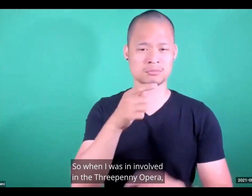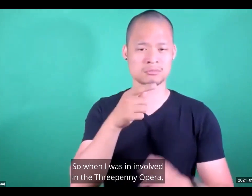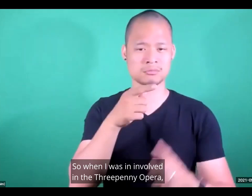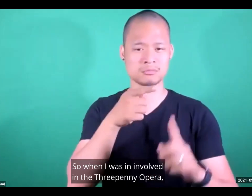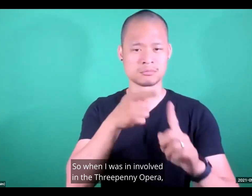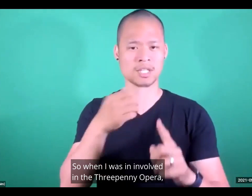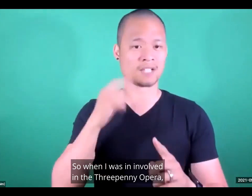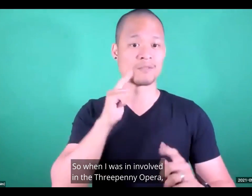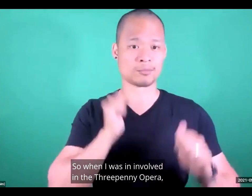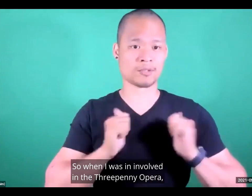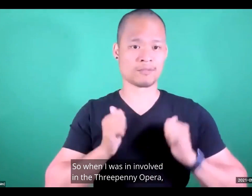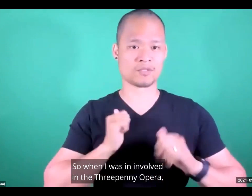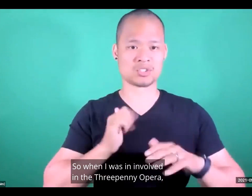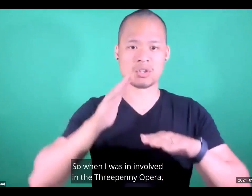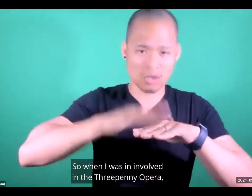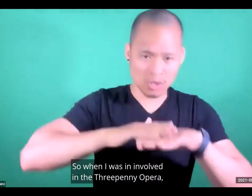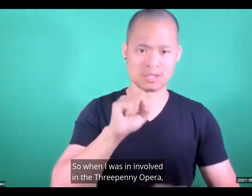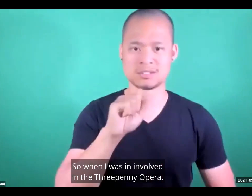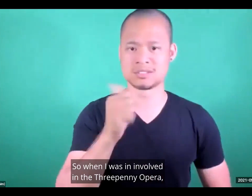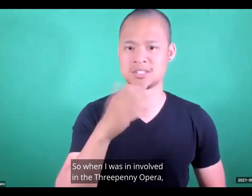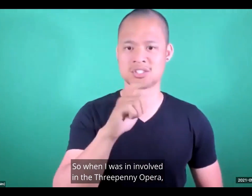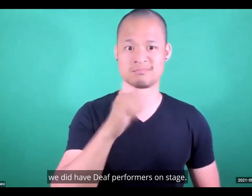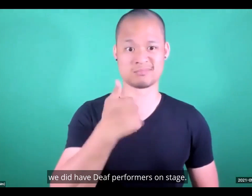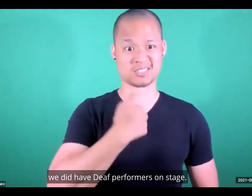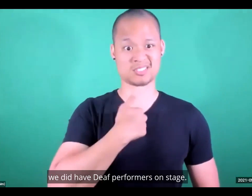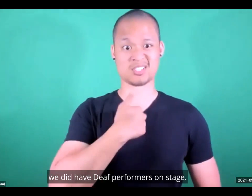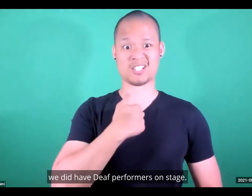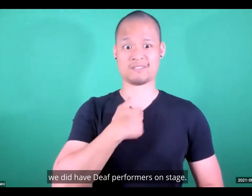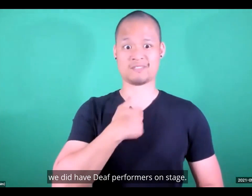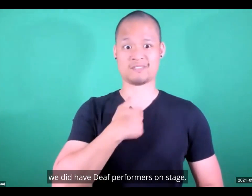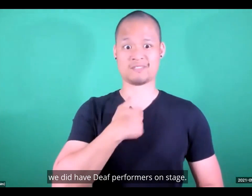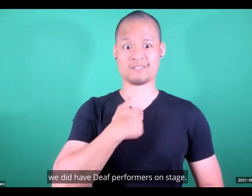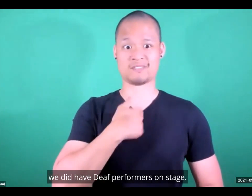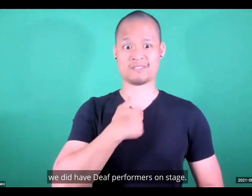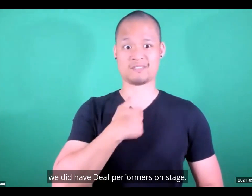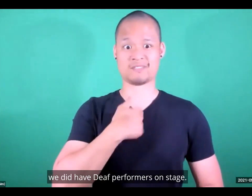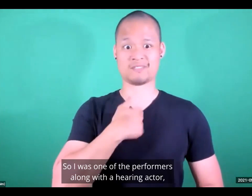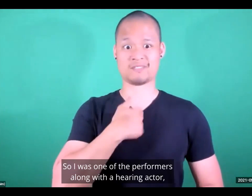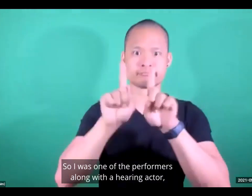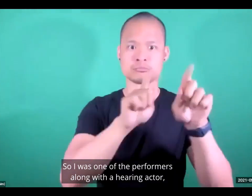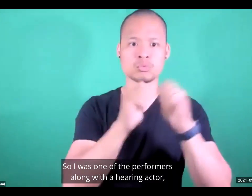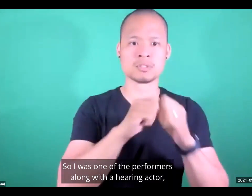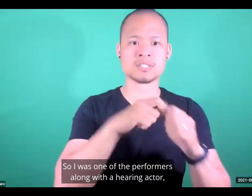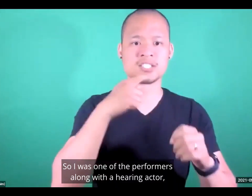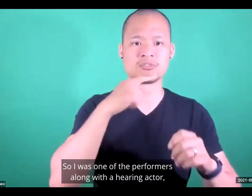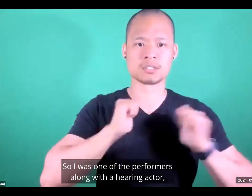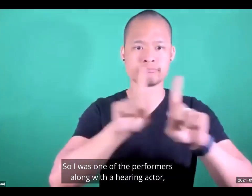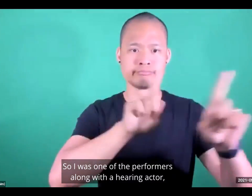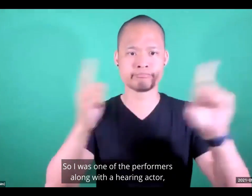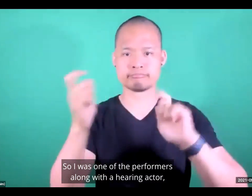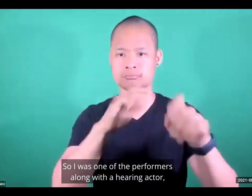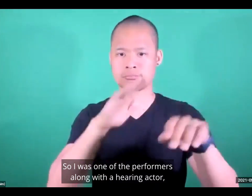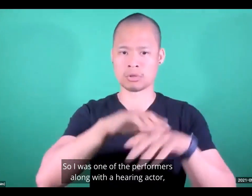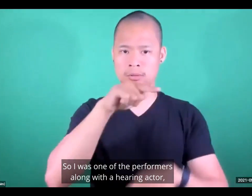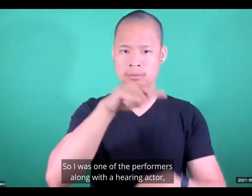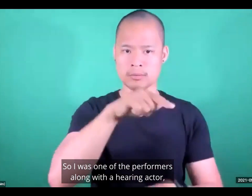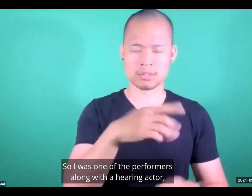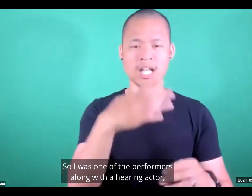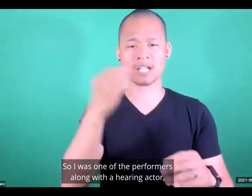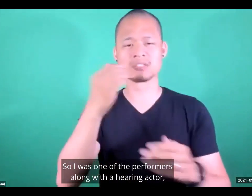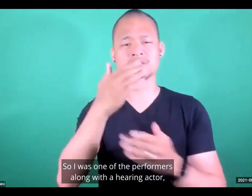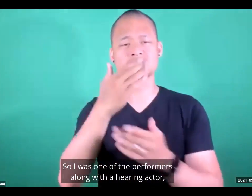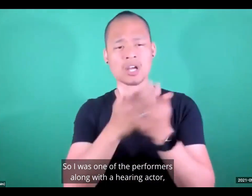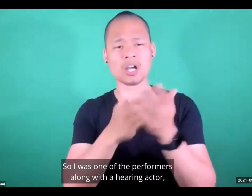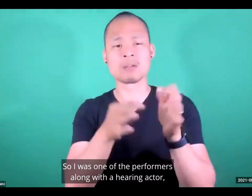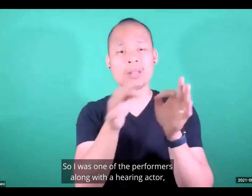So when I was involved in the Free Penny Opera, we did have deaf performers on stage. So I was one of the performers,